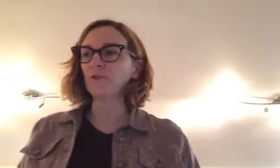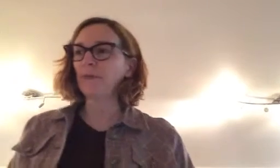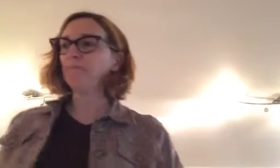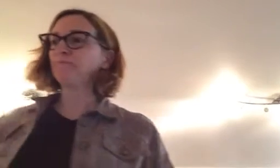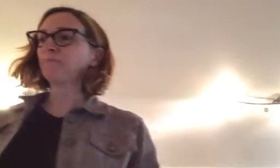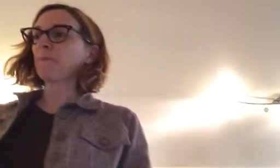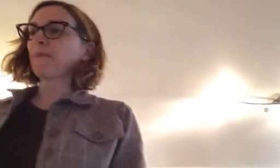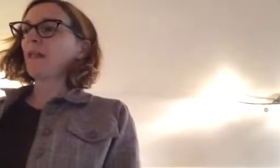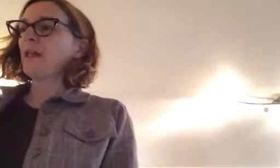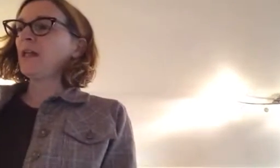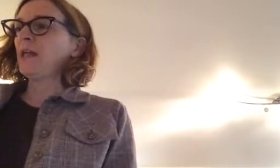Ulstermen.